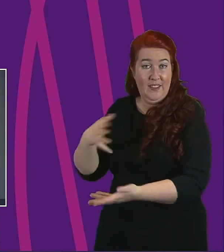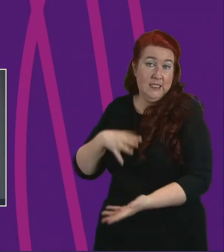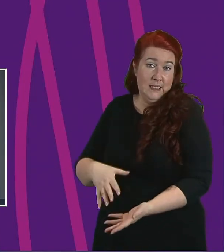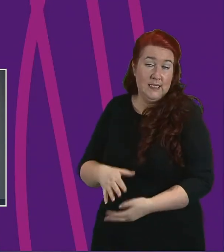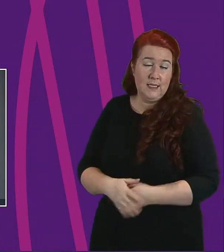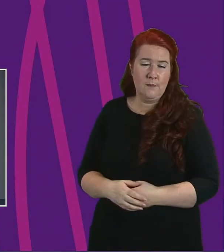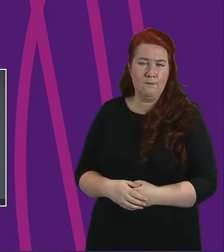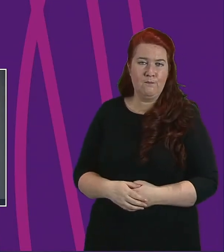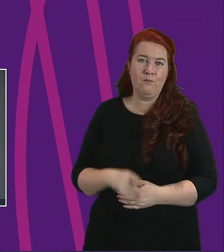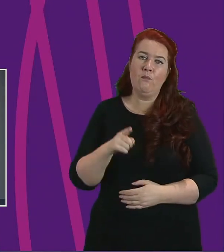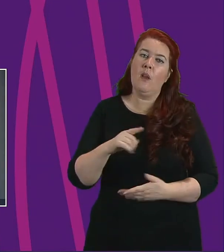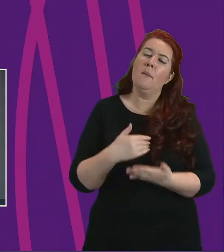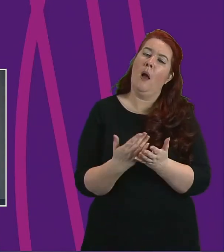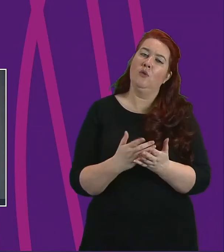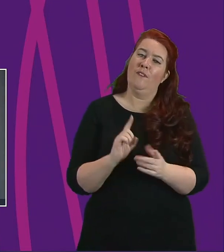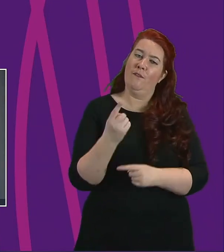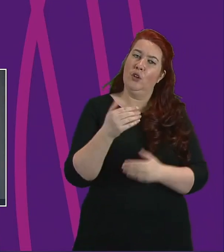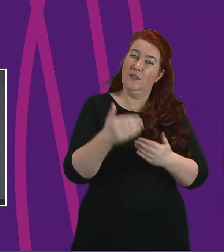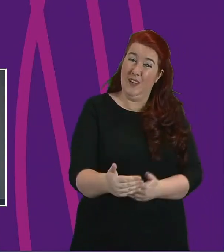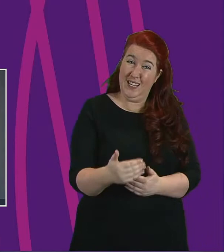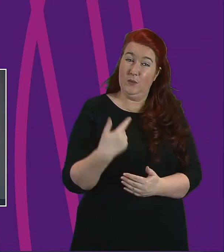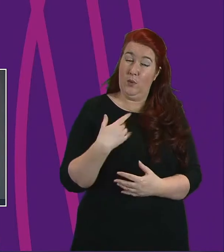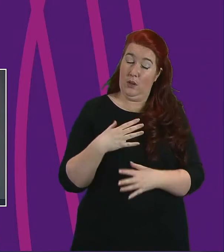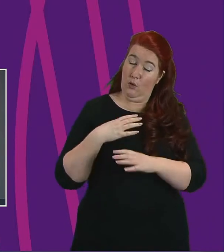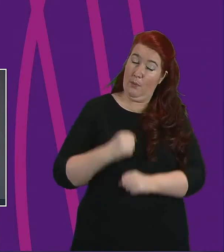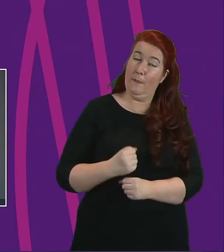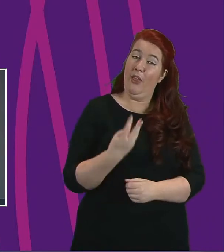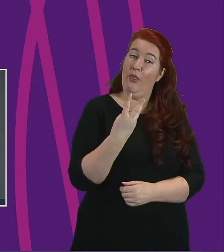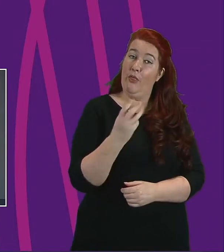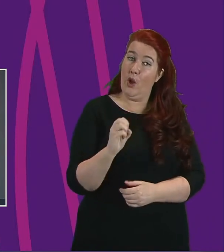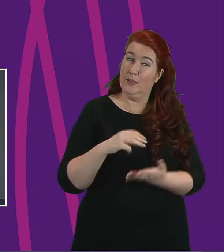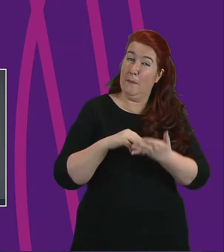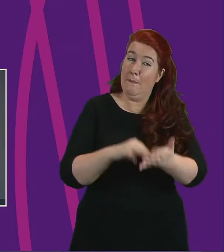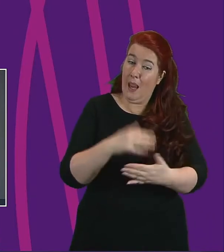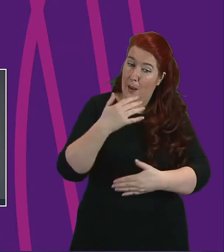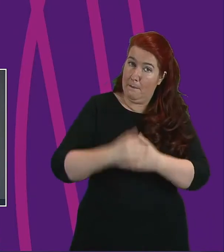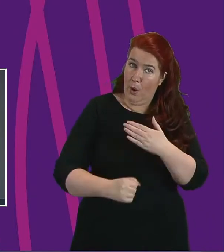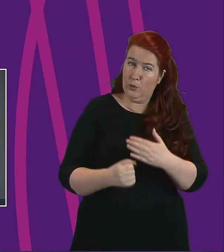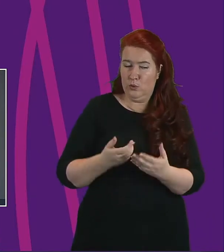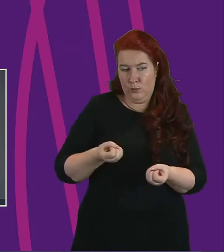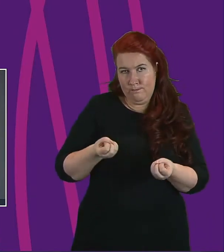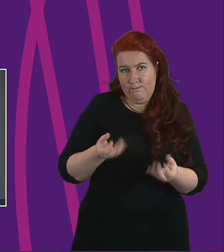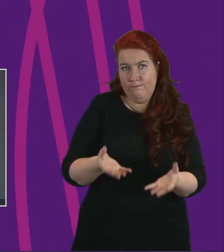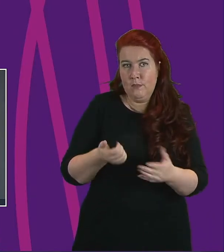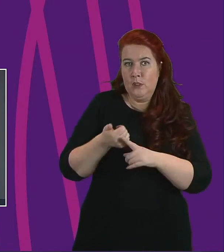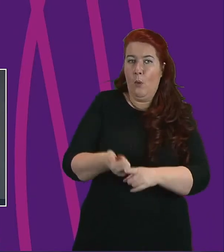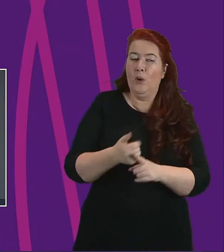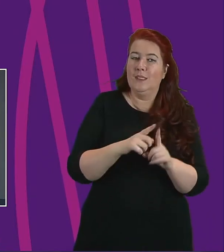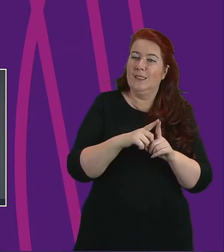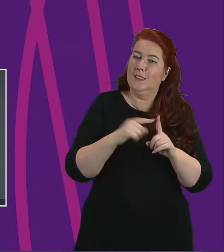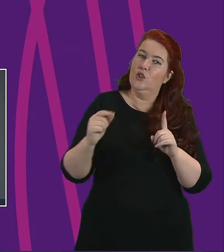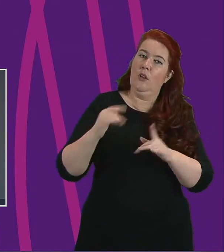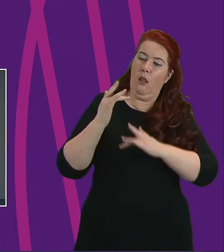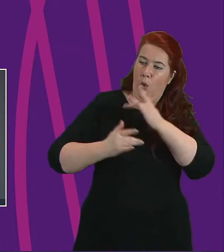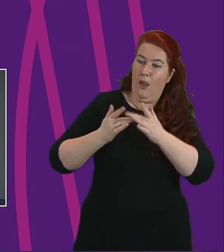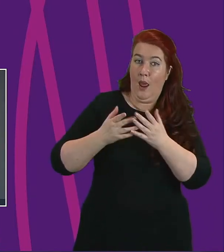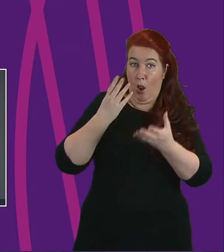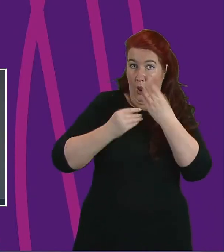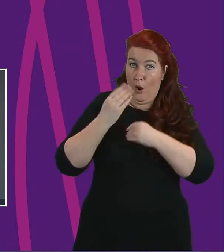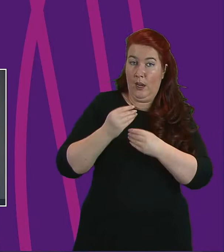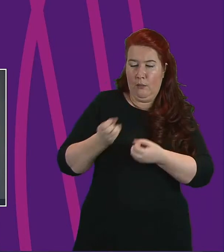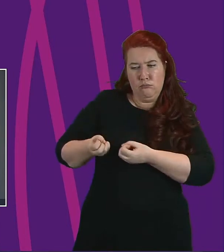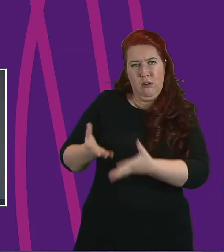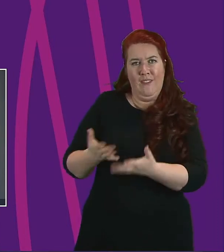of the first phase of our £30 million commitment to support digital learning outside school through the provision of appropriate